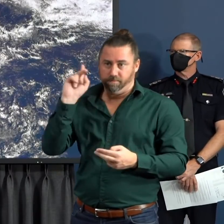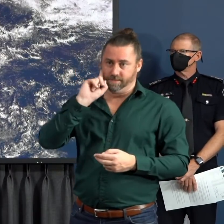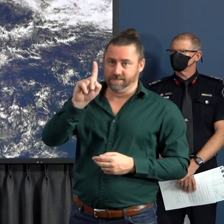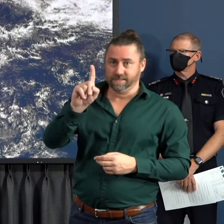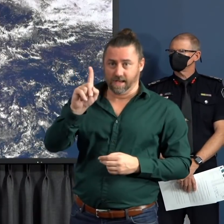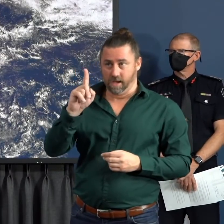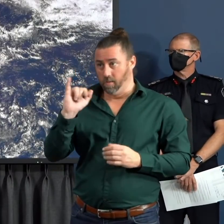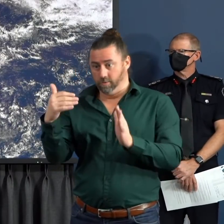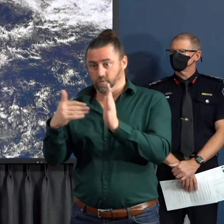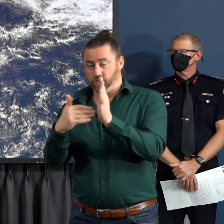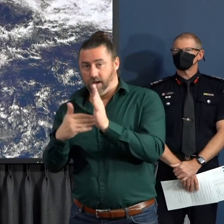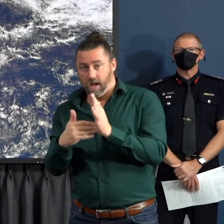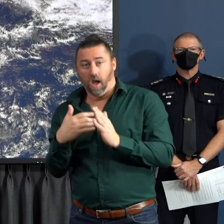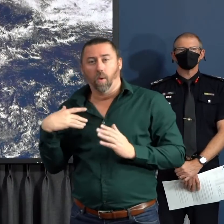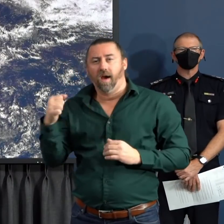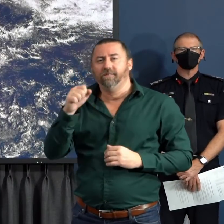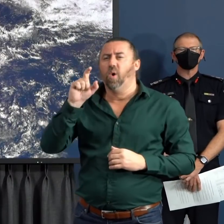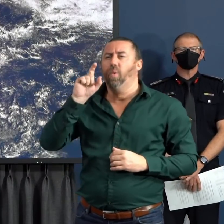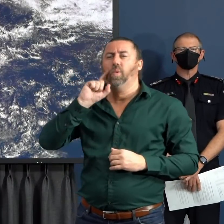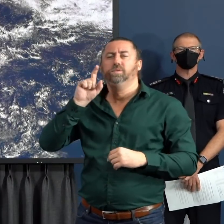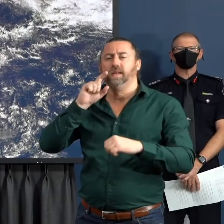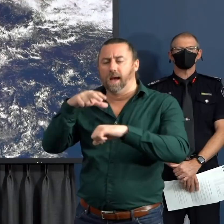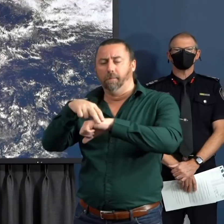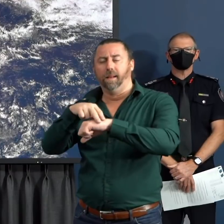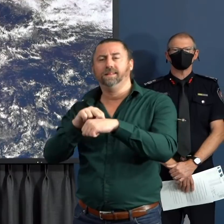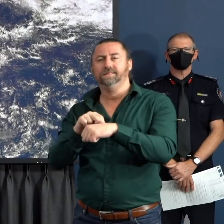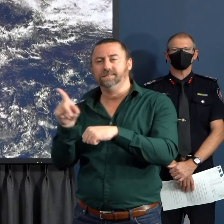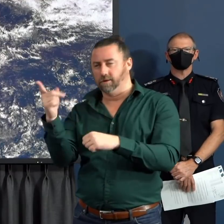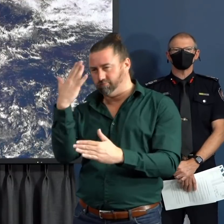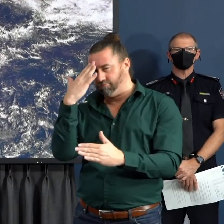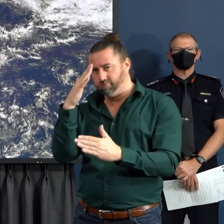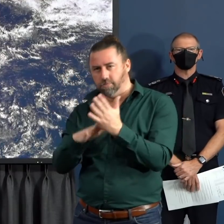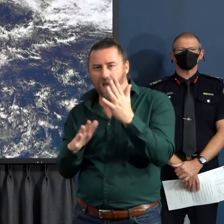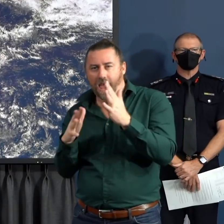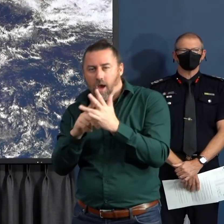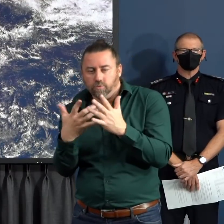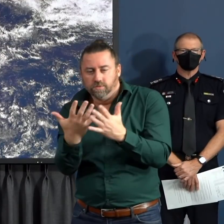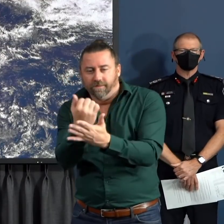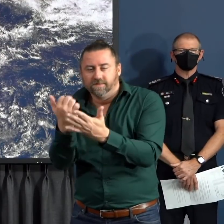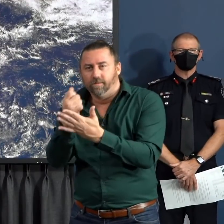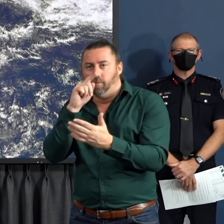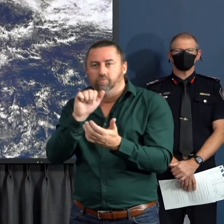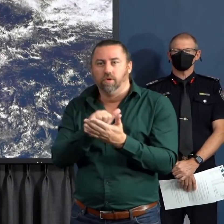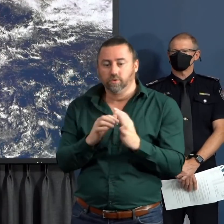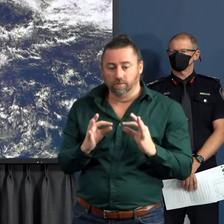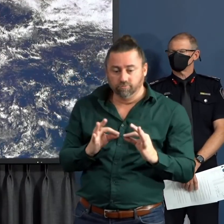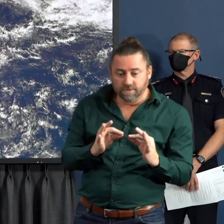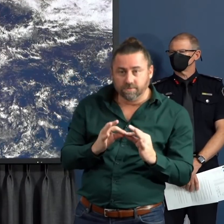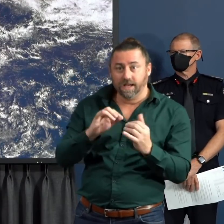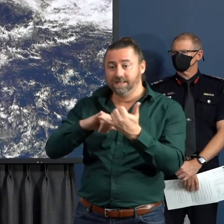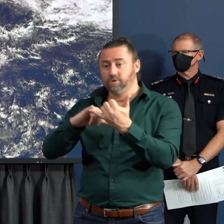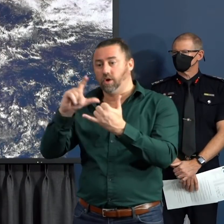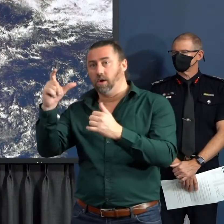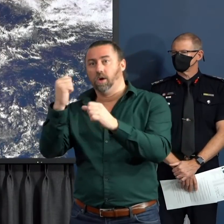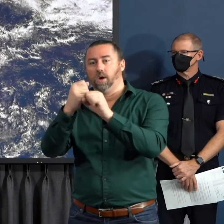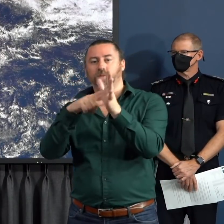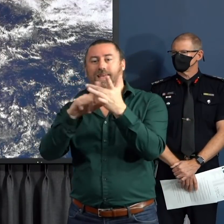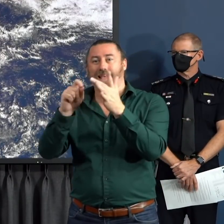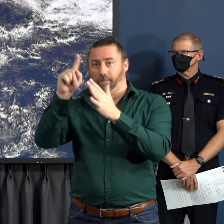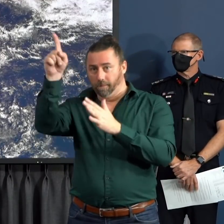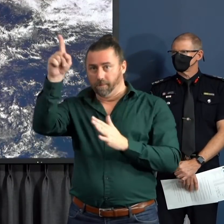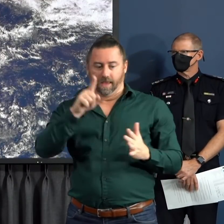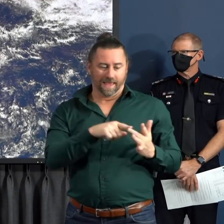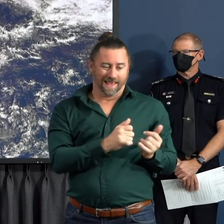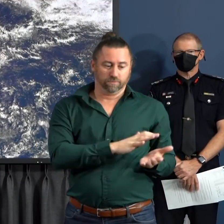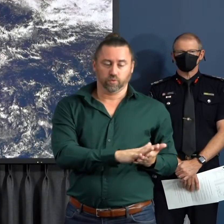Specialist water police resources have been deployed to Brisbane, Sunshine Coast, Gympie, Ipswich,